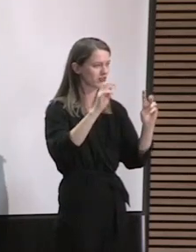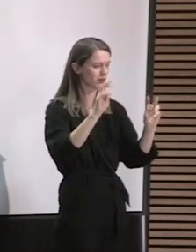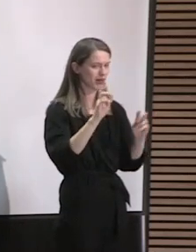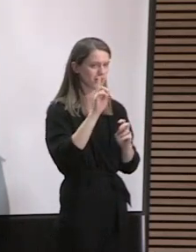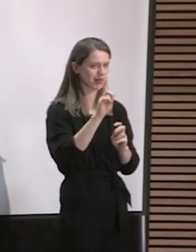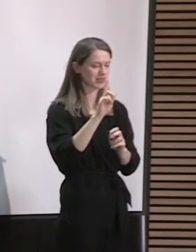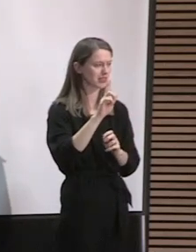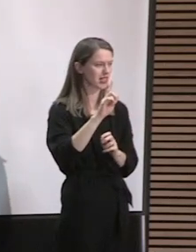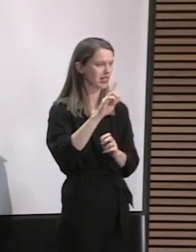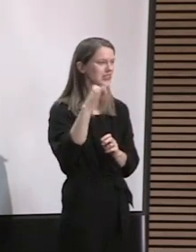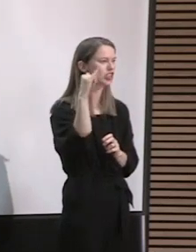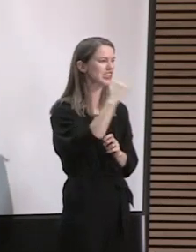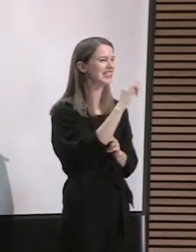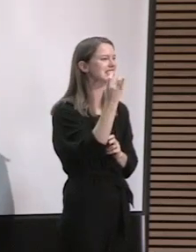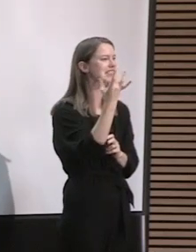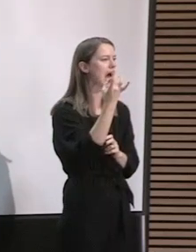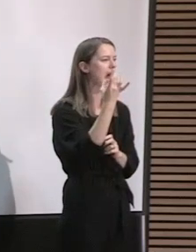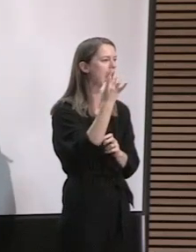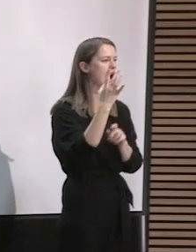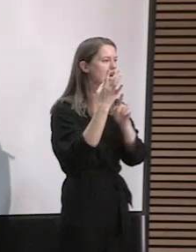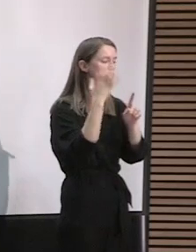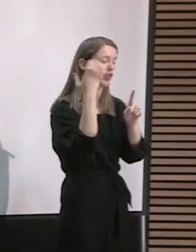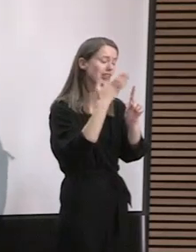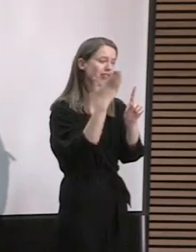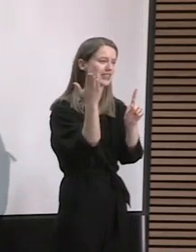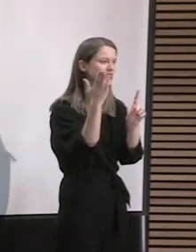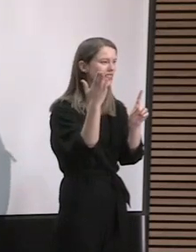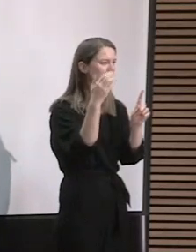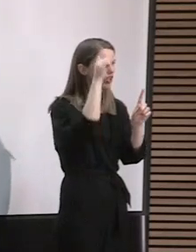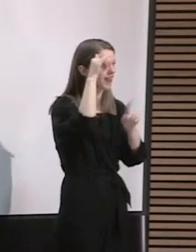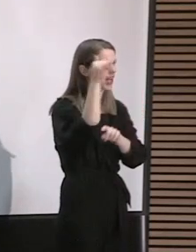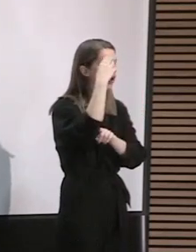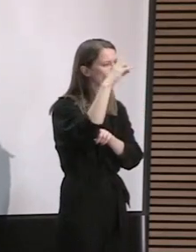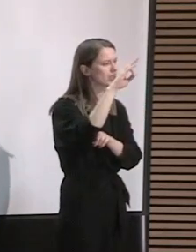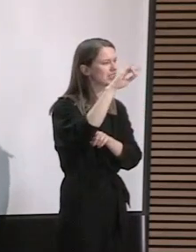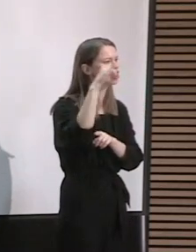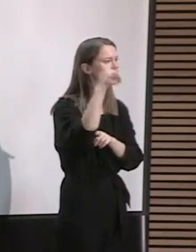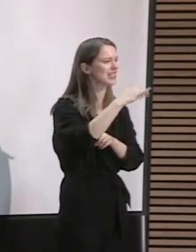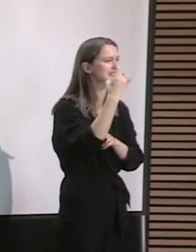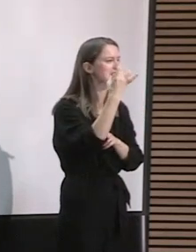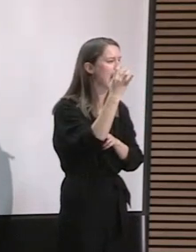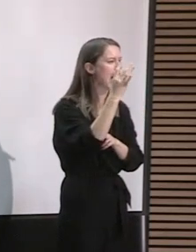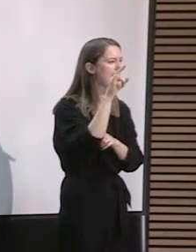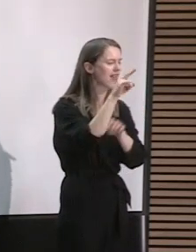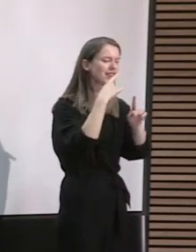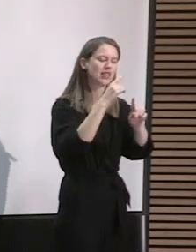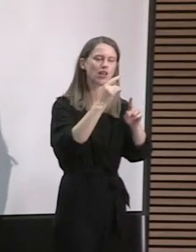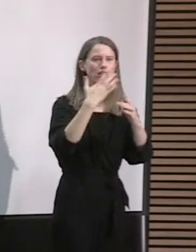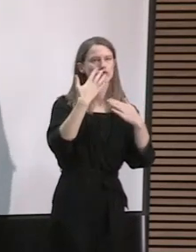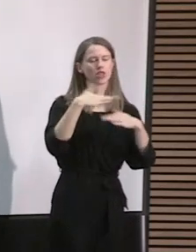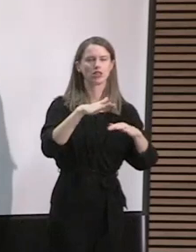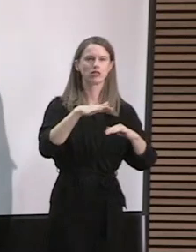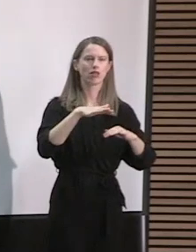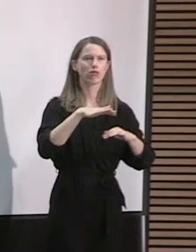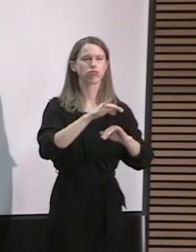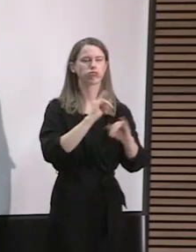on Jetstar as well, I digress. With Jetstar, they're saying, look, we're on our knees with these restrictions and